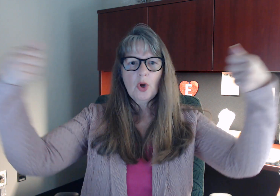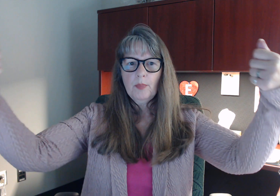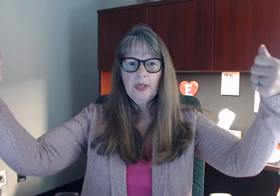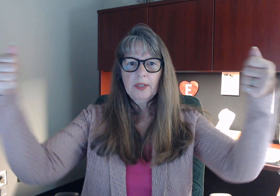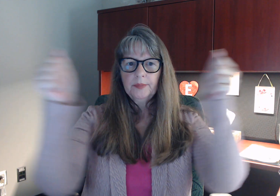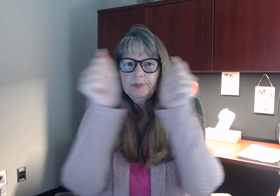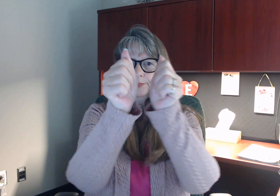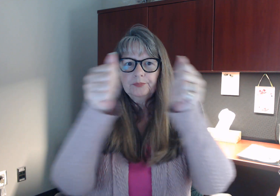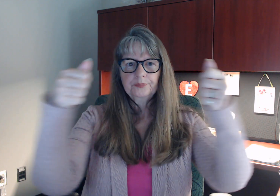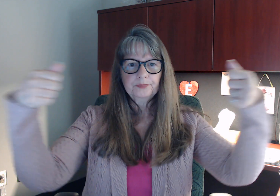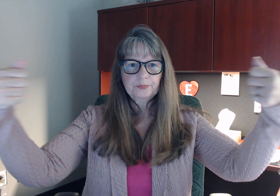opening